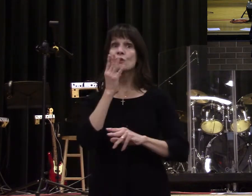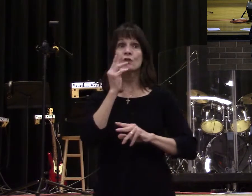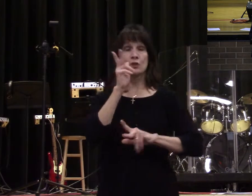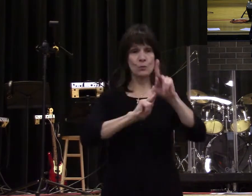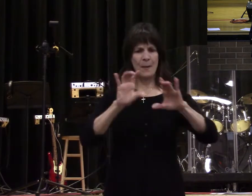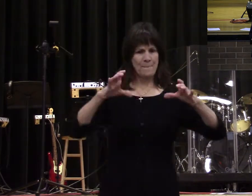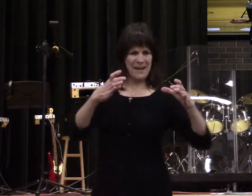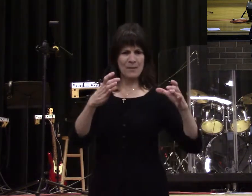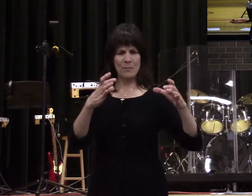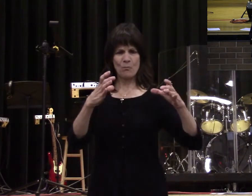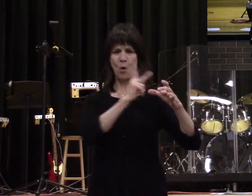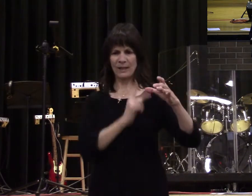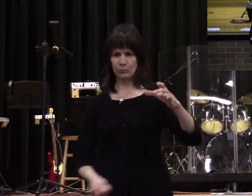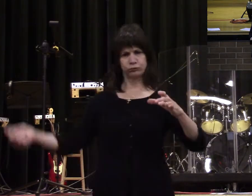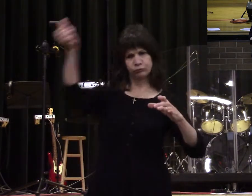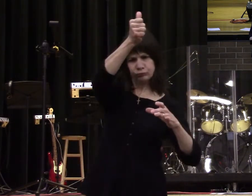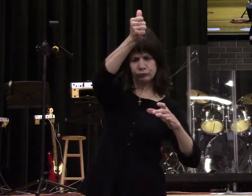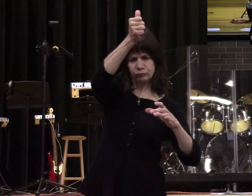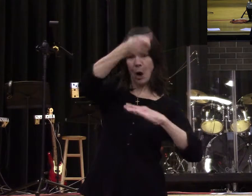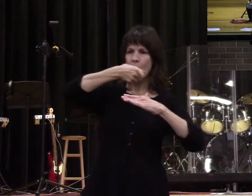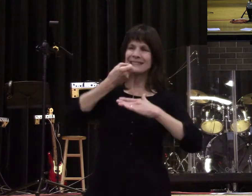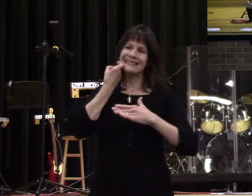east and have come to worship.